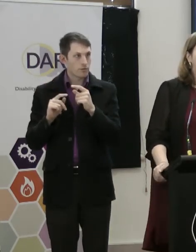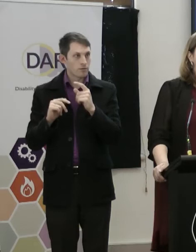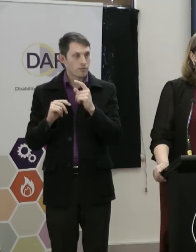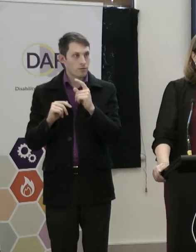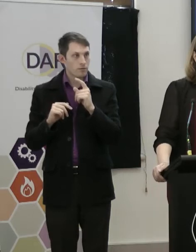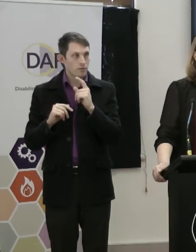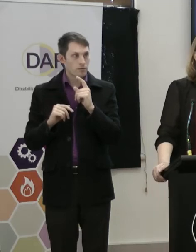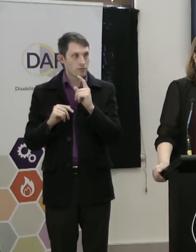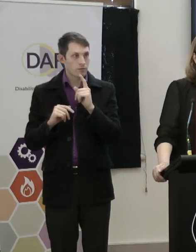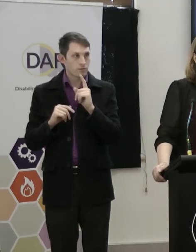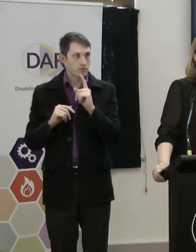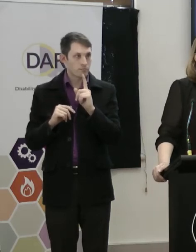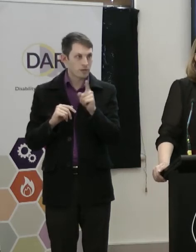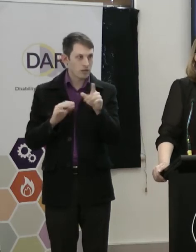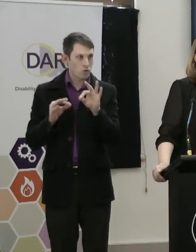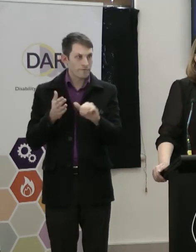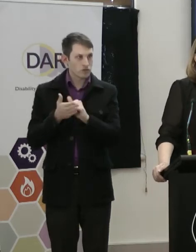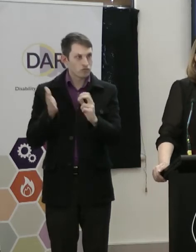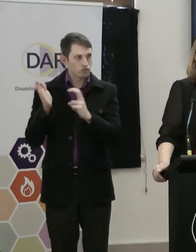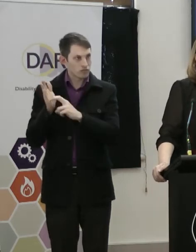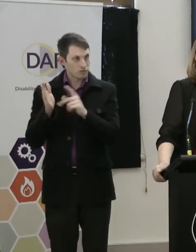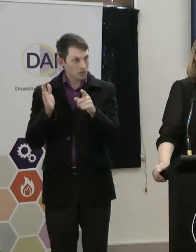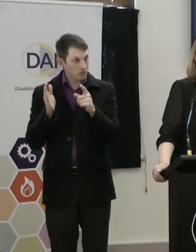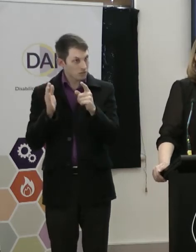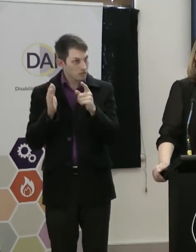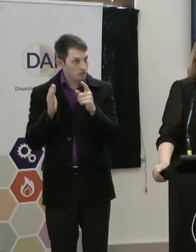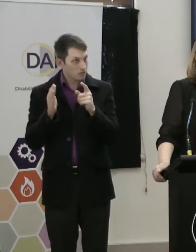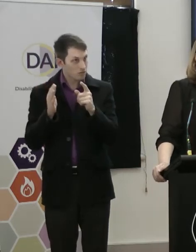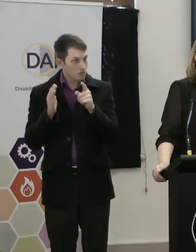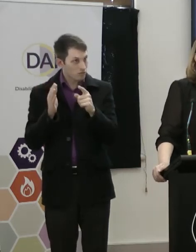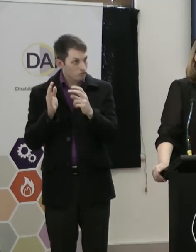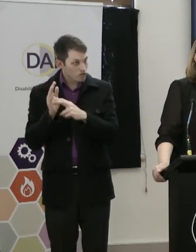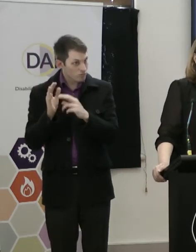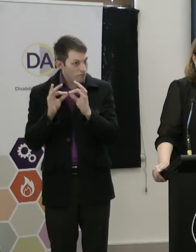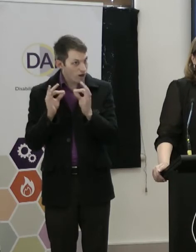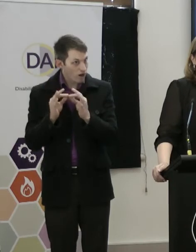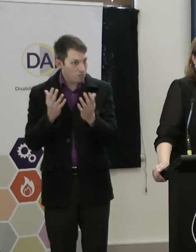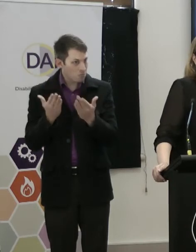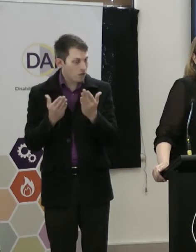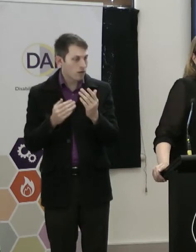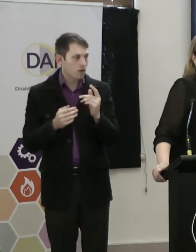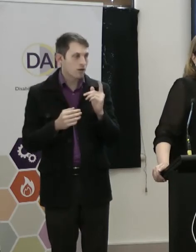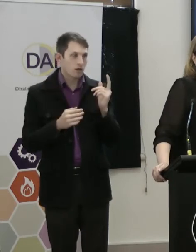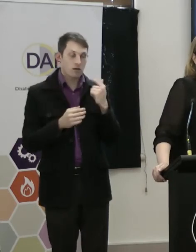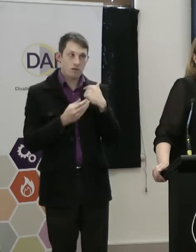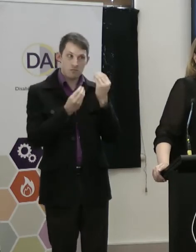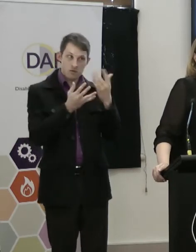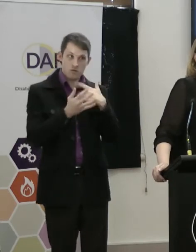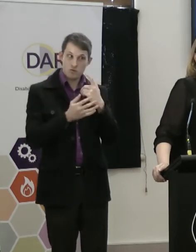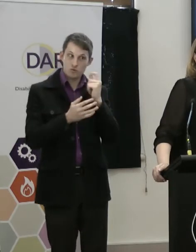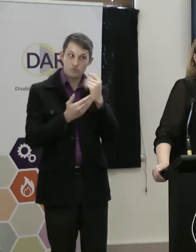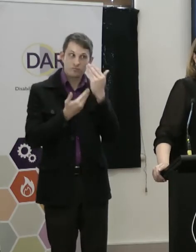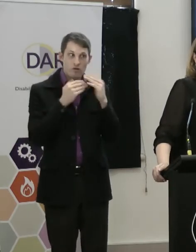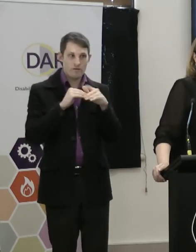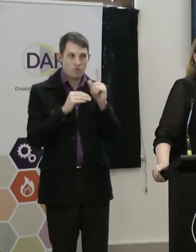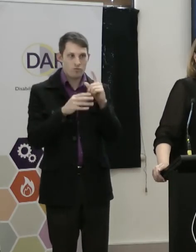registered officially, are they considered to be a registered provider? No, Because they need they're a known? registered provider, and I'm just about to move on to the provider